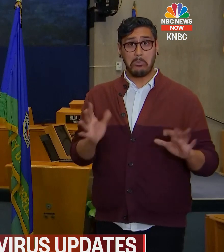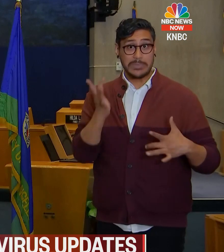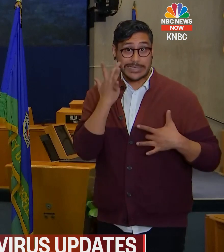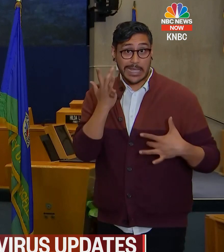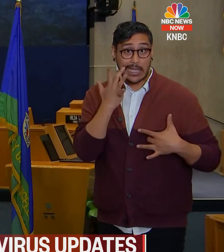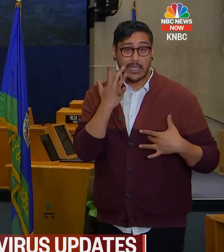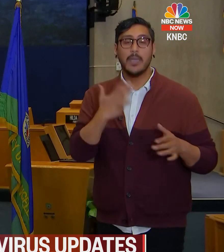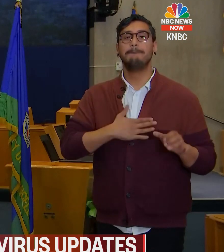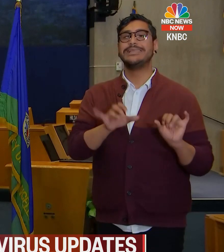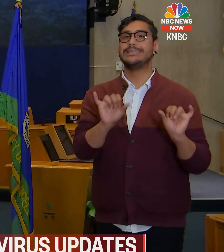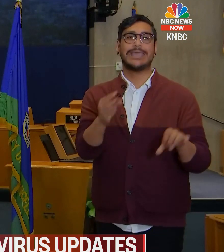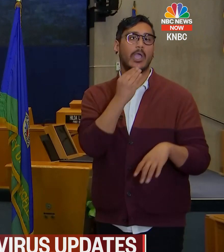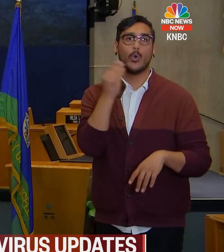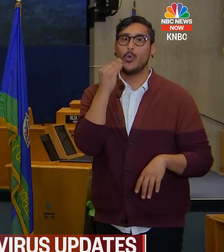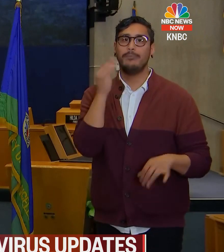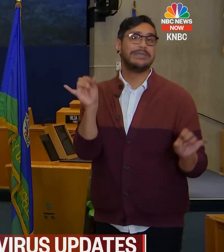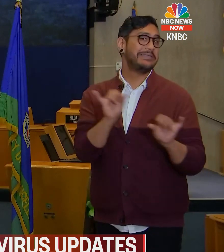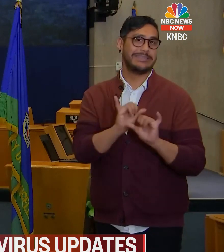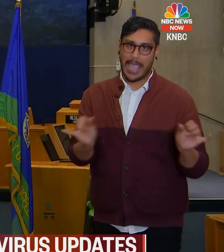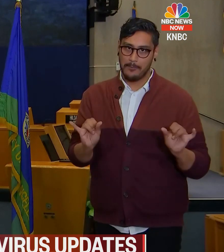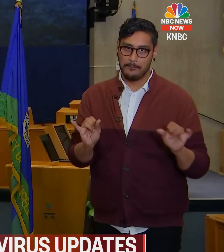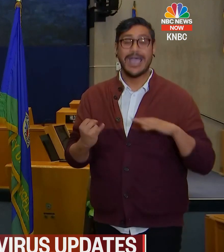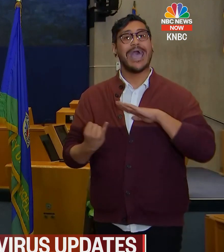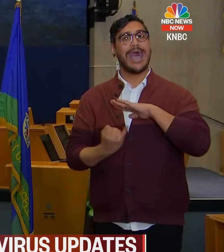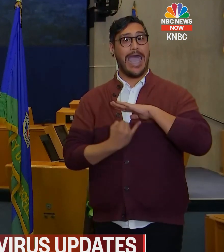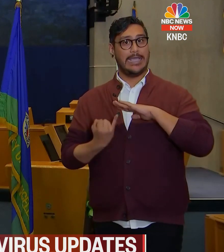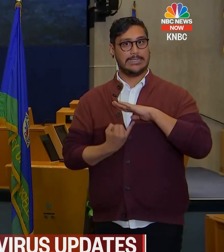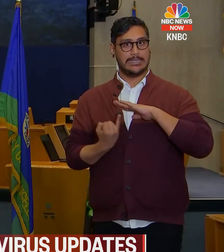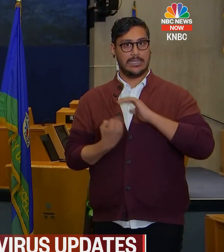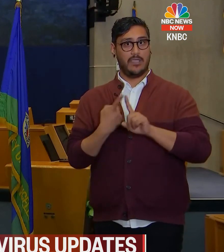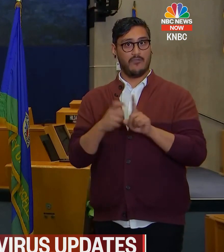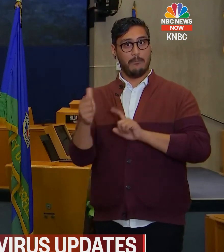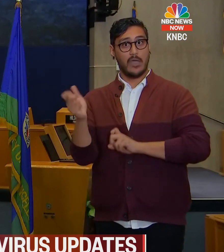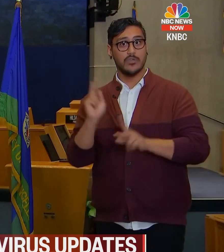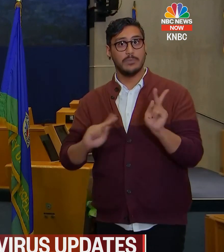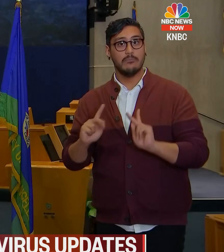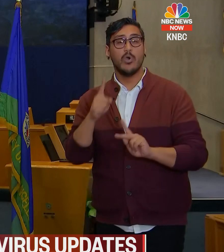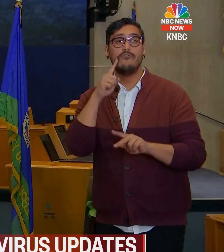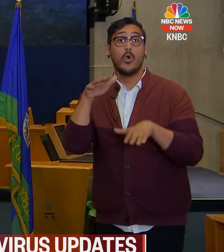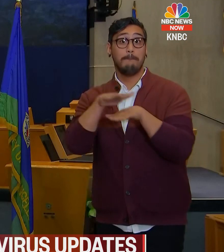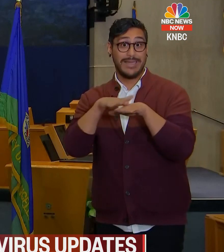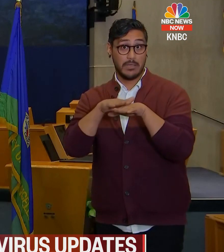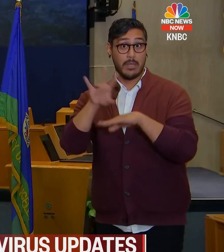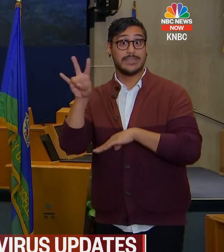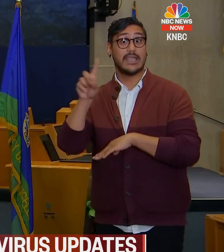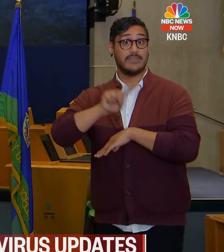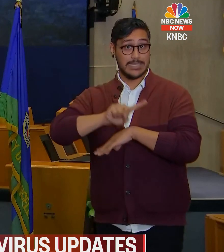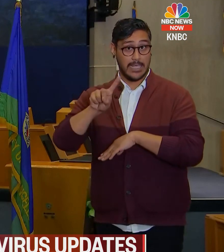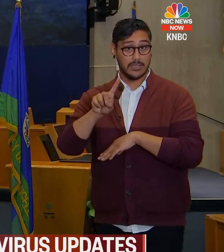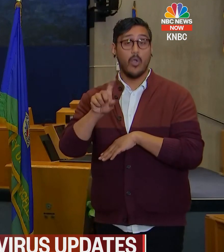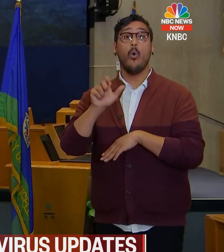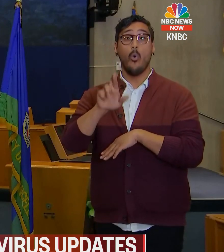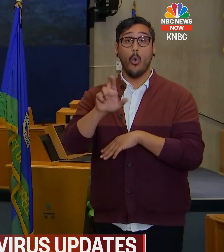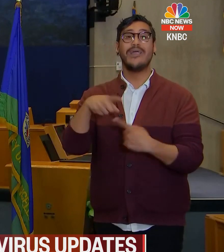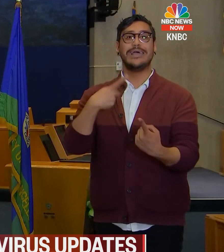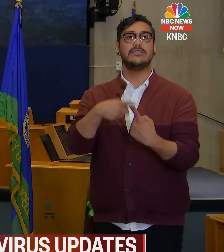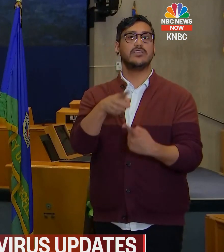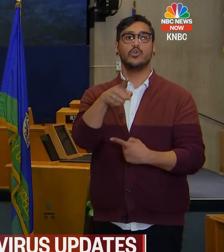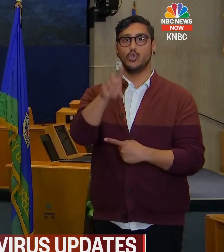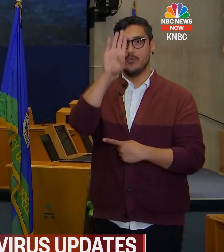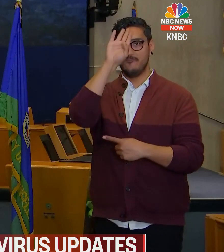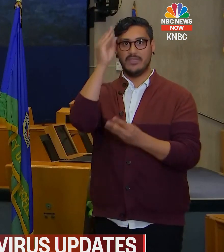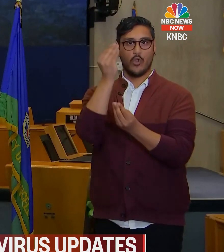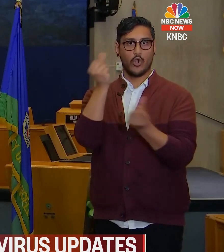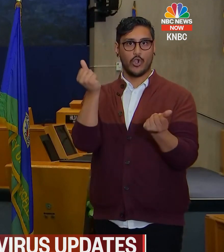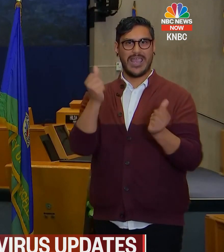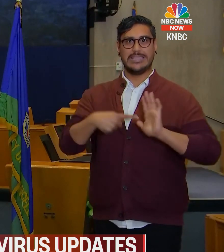home. Same thing. Isolate yourself from others for at least 7 days and until you are fever-free